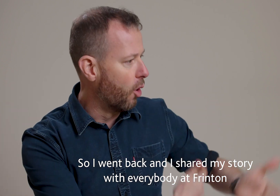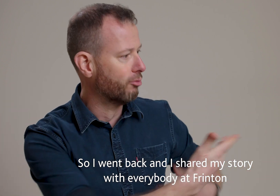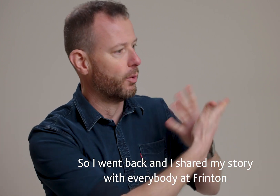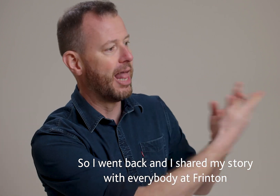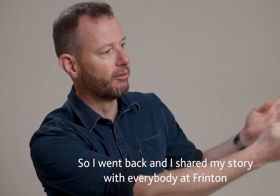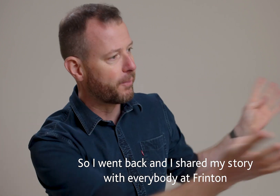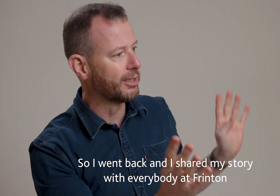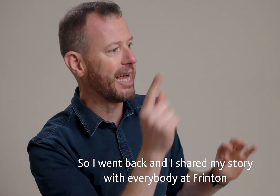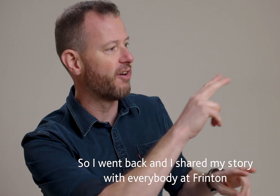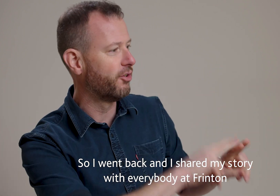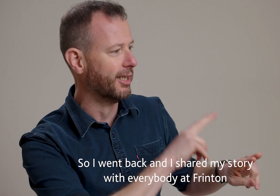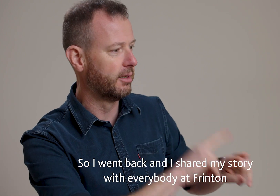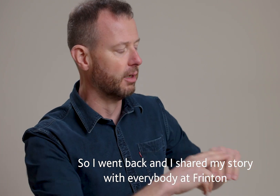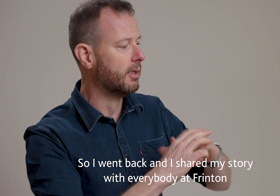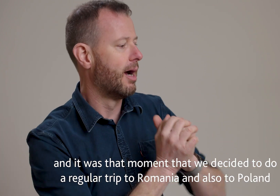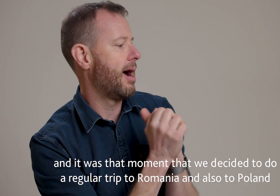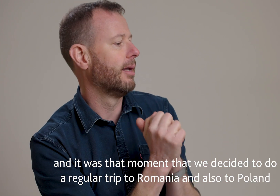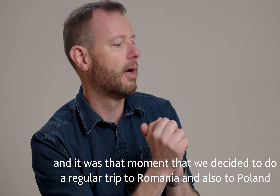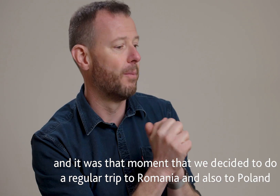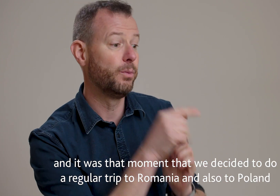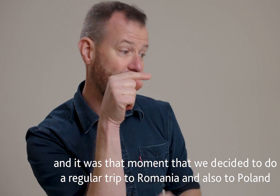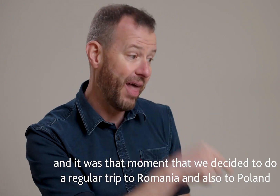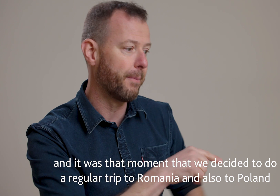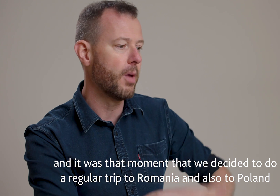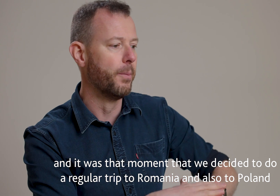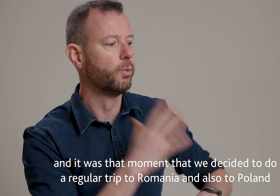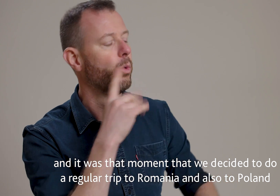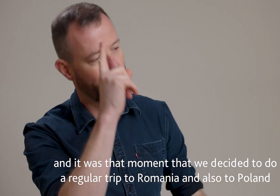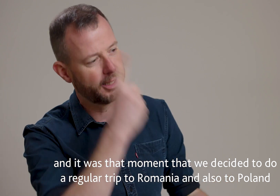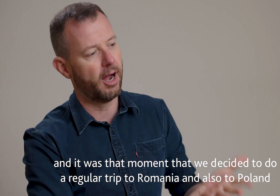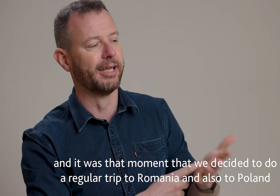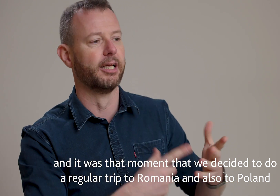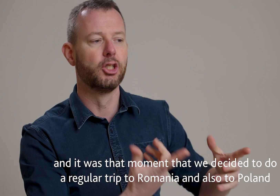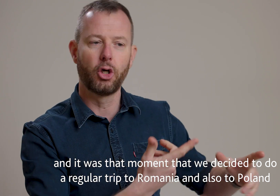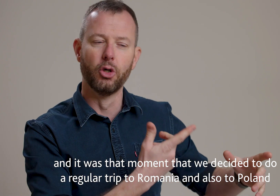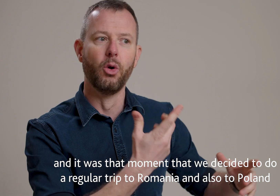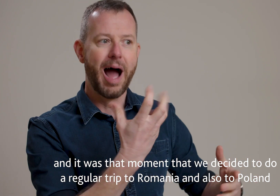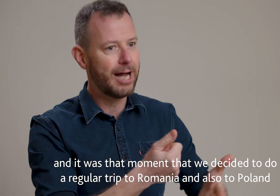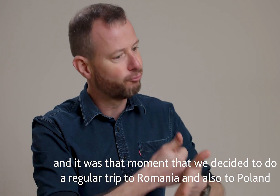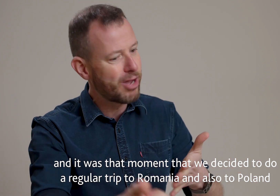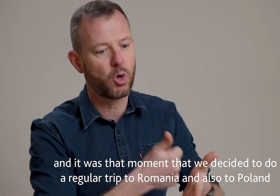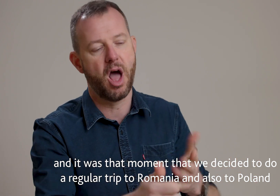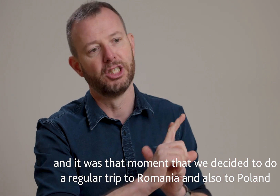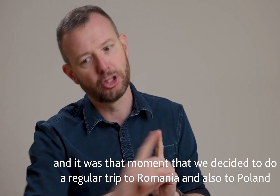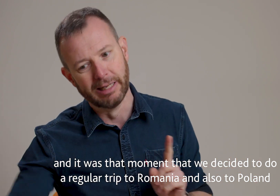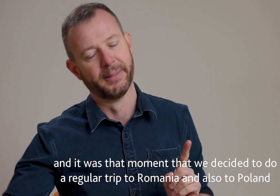story for it and got it a sister. And it was that number for being died in two circular twists